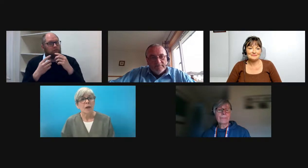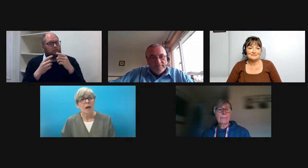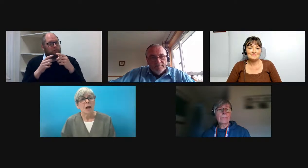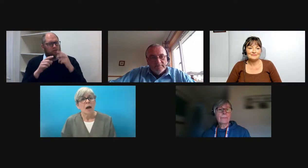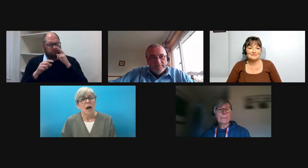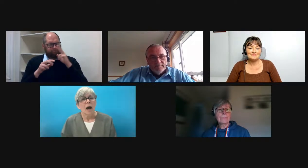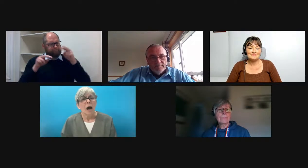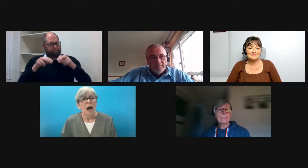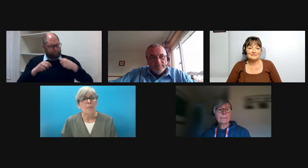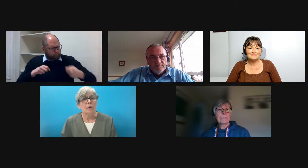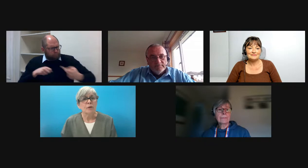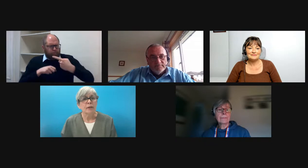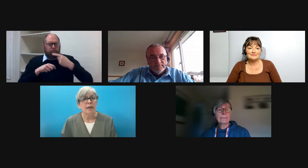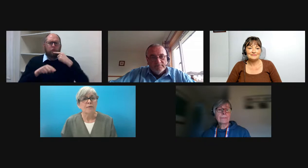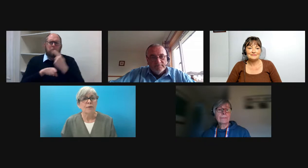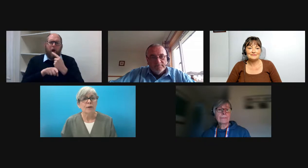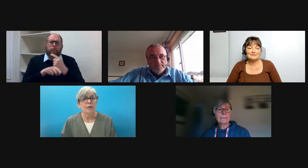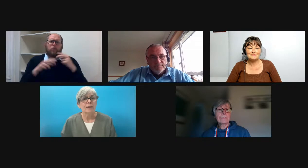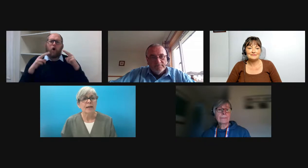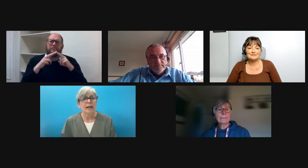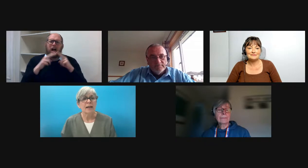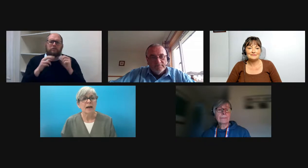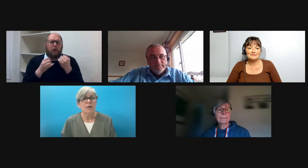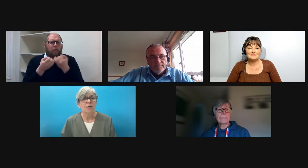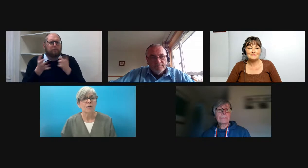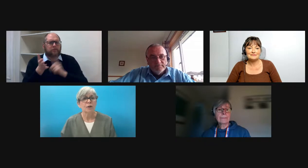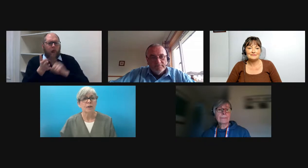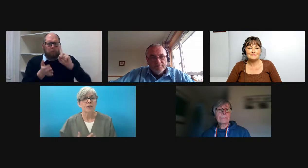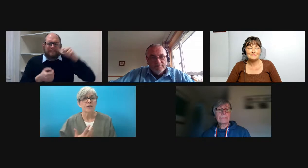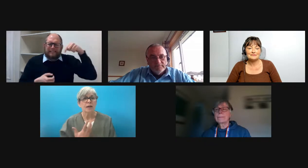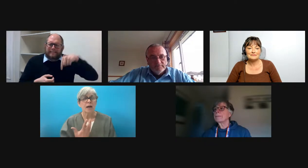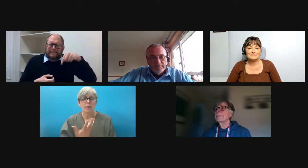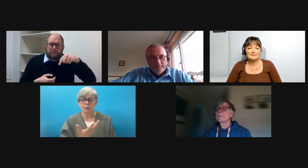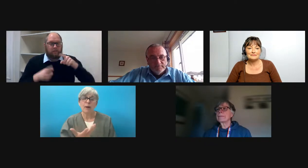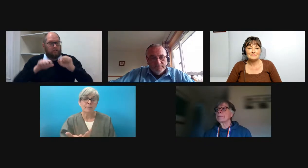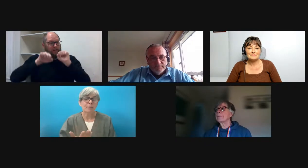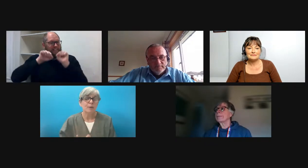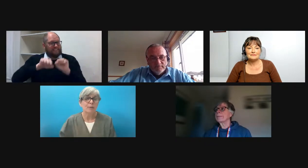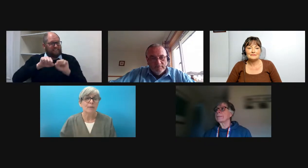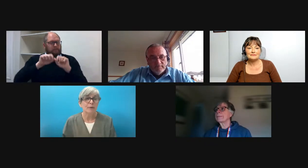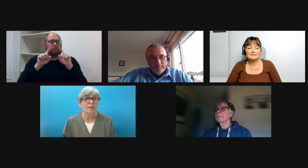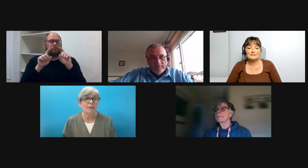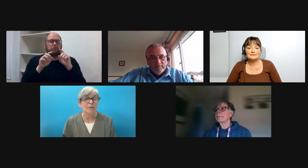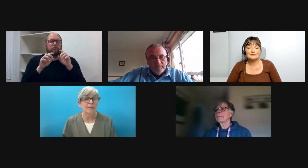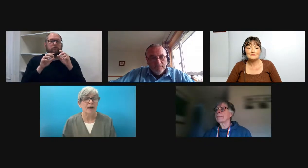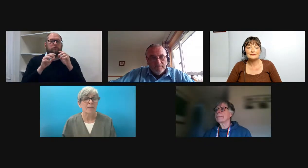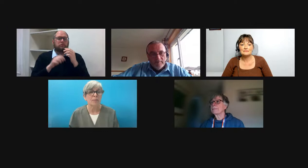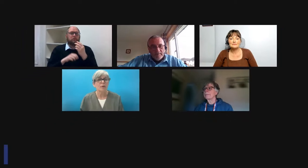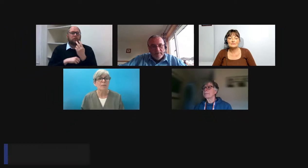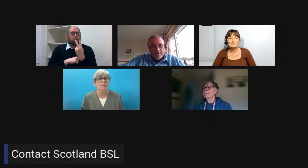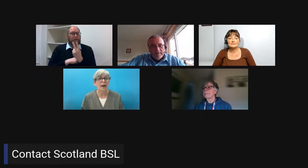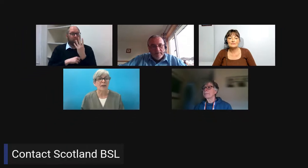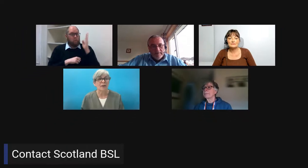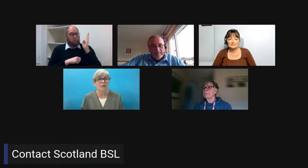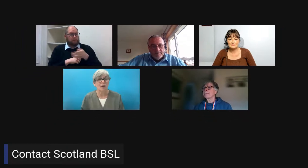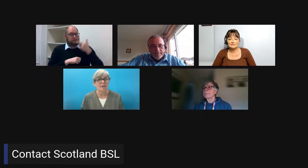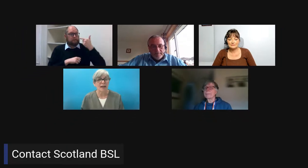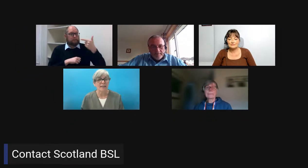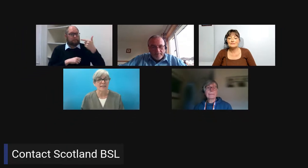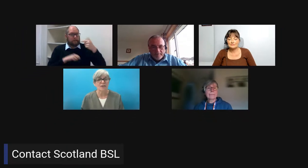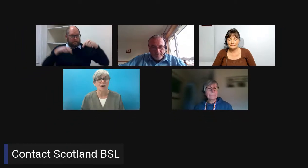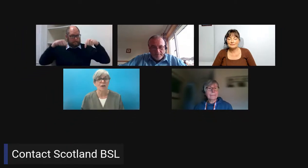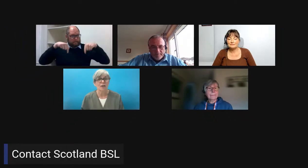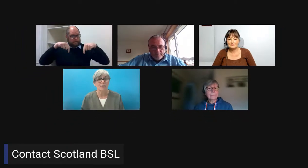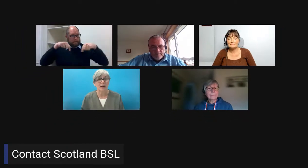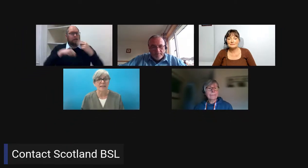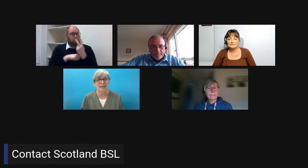I'm wondering if we could tell our audience, we brought up a banner of